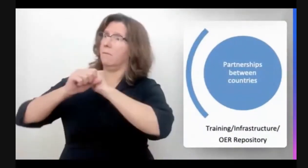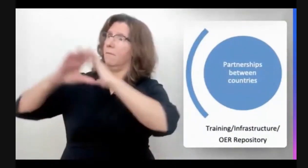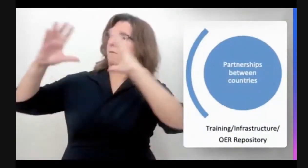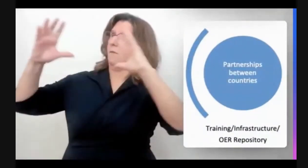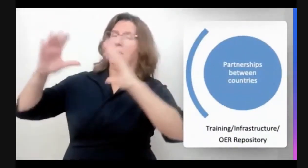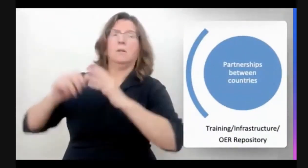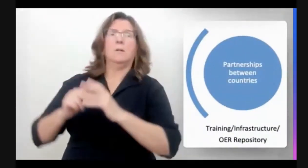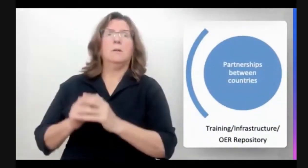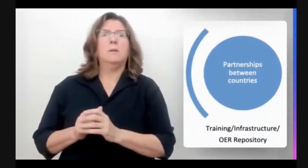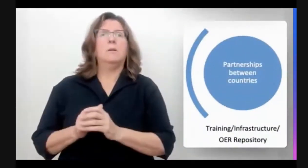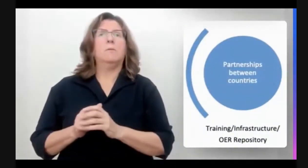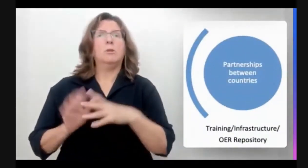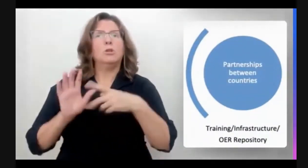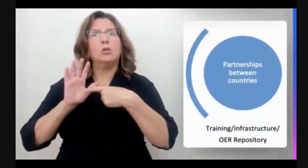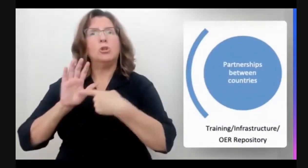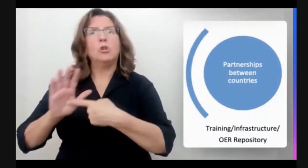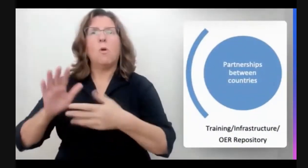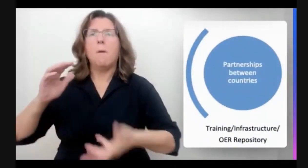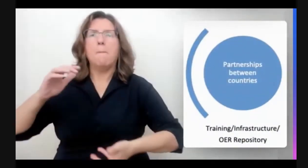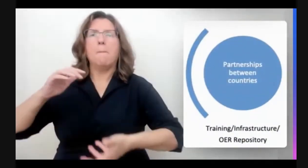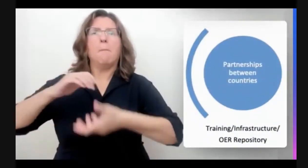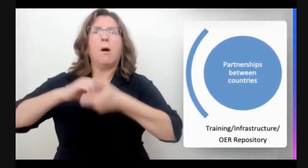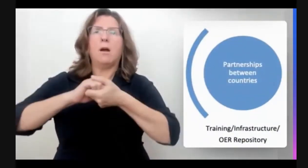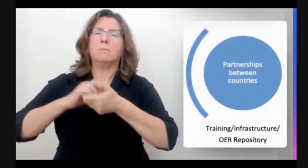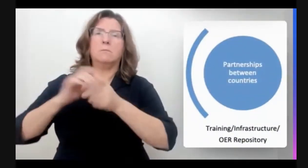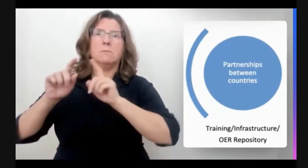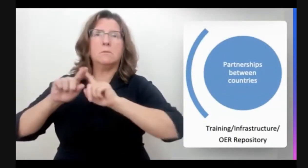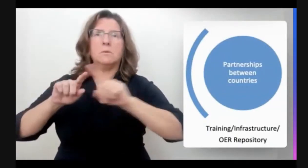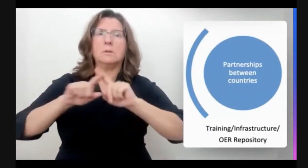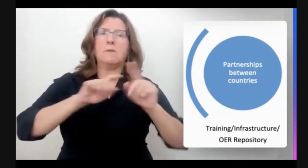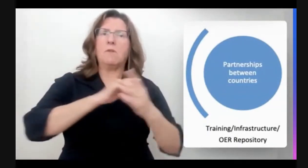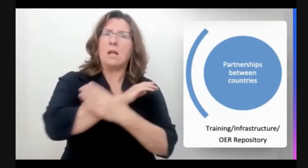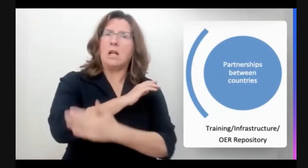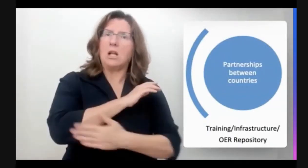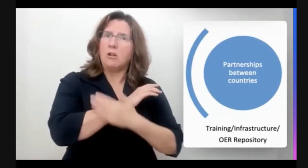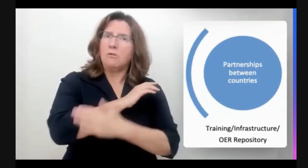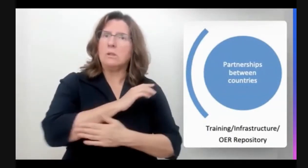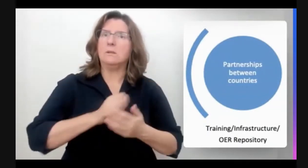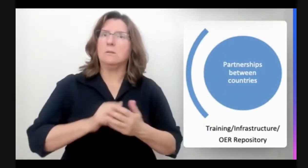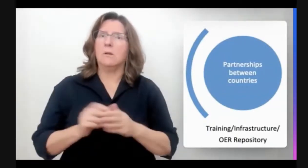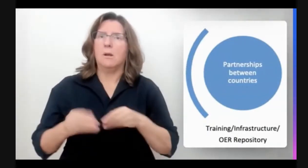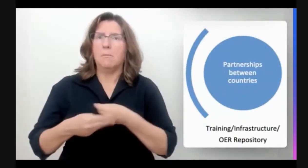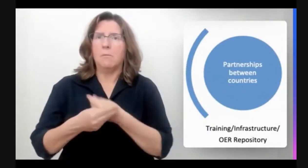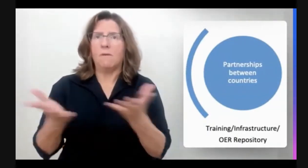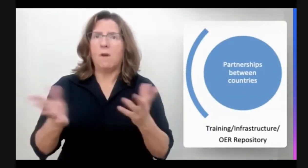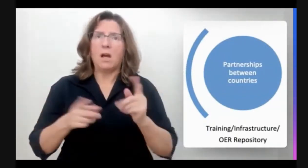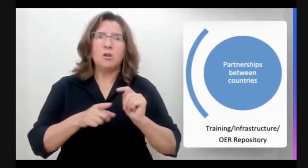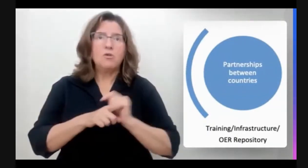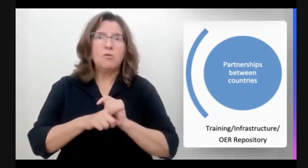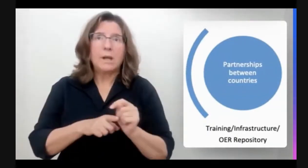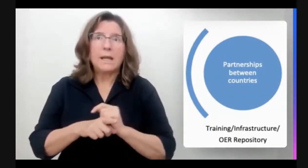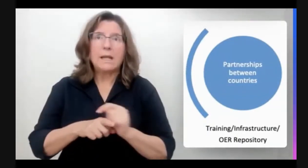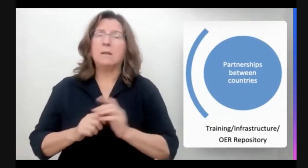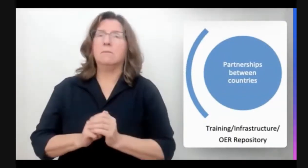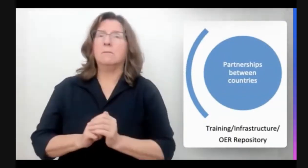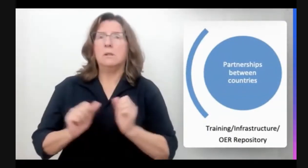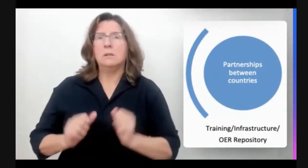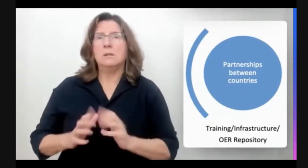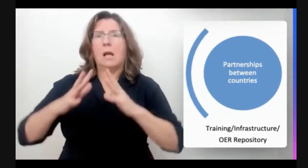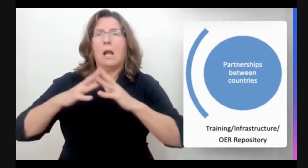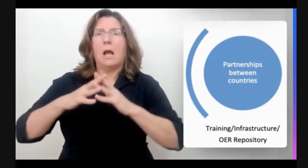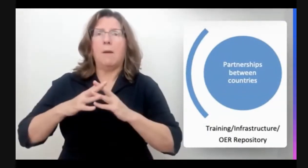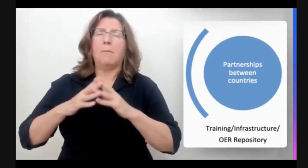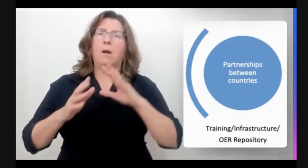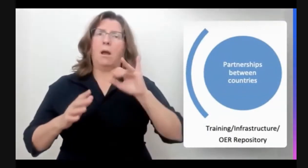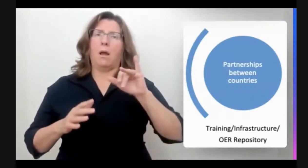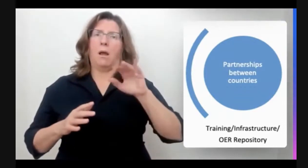The third part of the project would be developing ongoing partnerships among countries to provide training